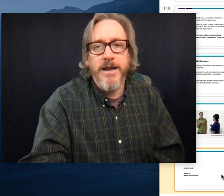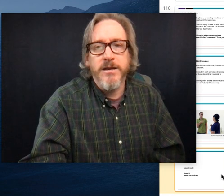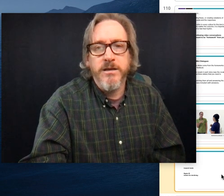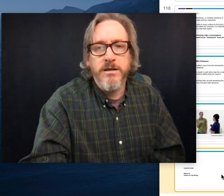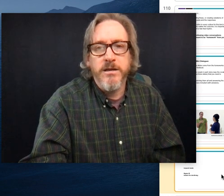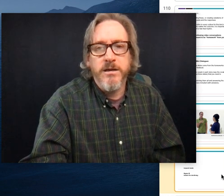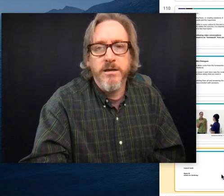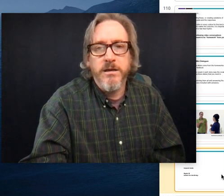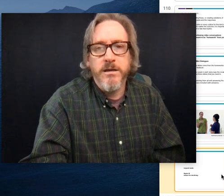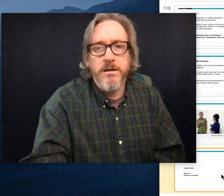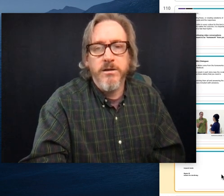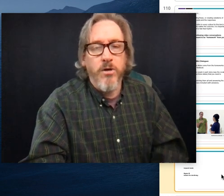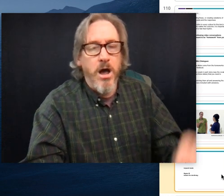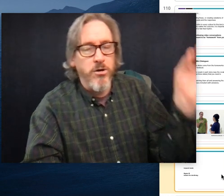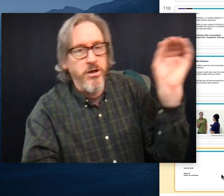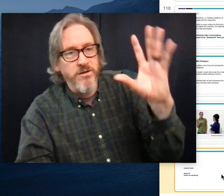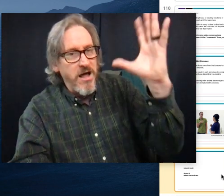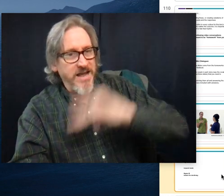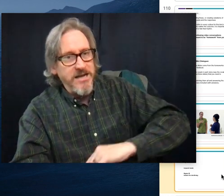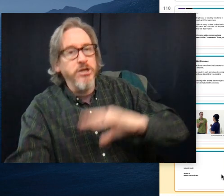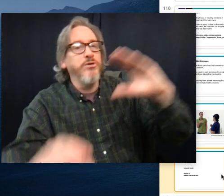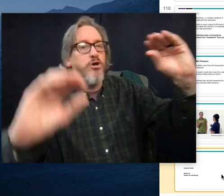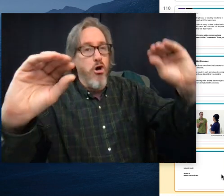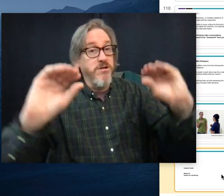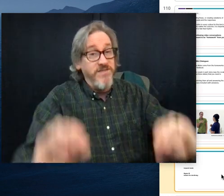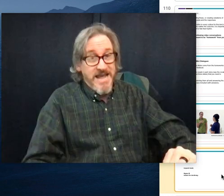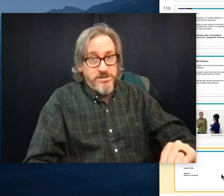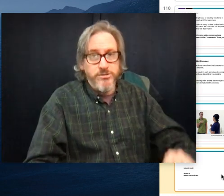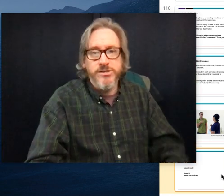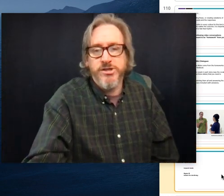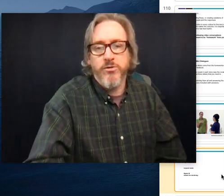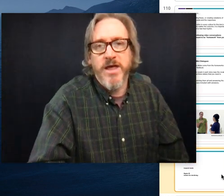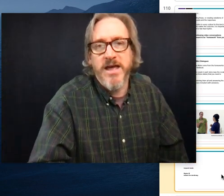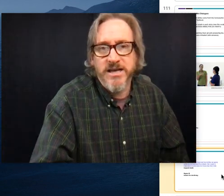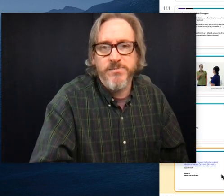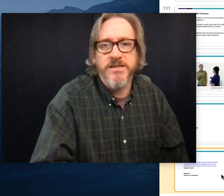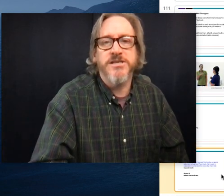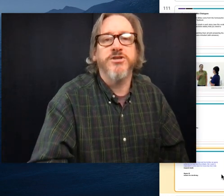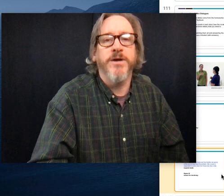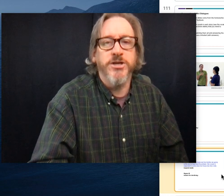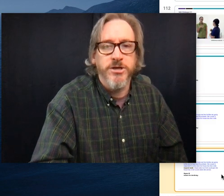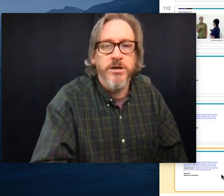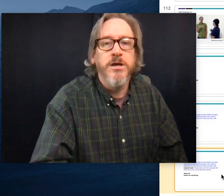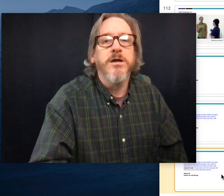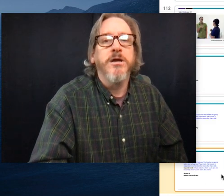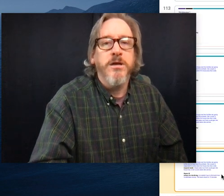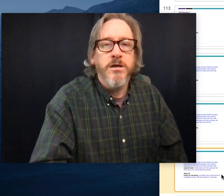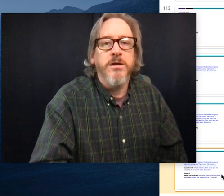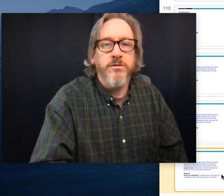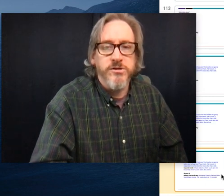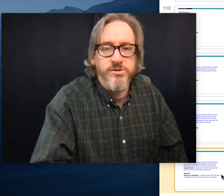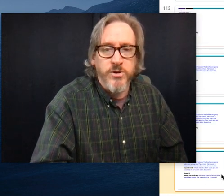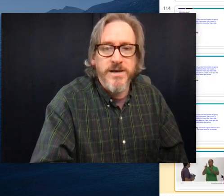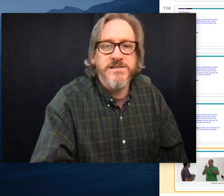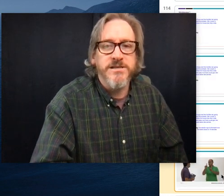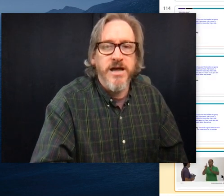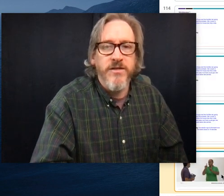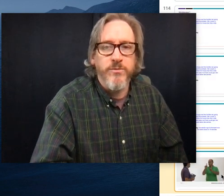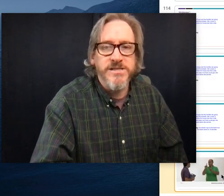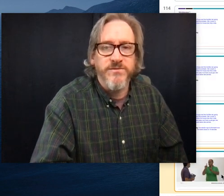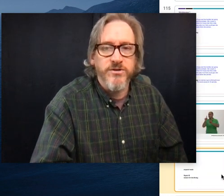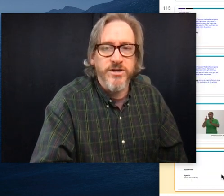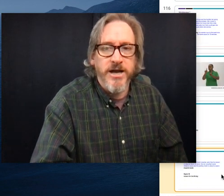Fall behind and catch up makes so much sense when you actually see them. These are 2 people. They're not in